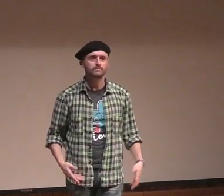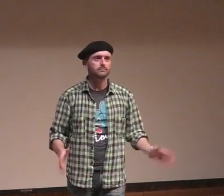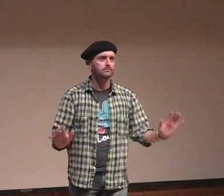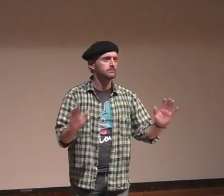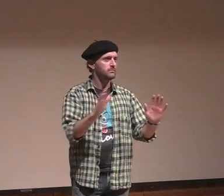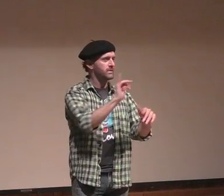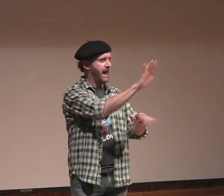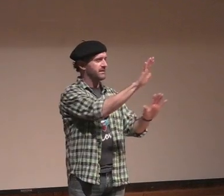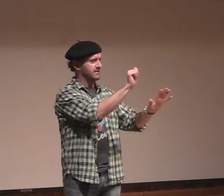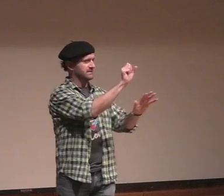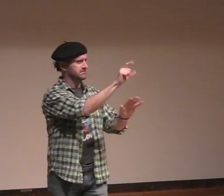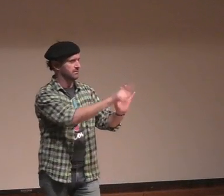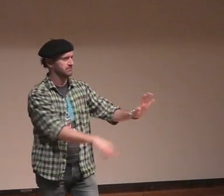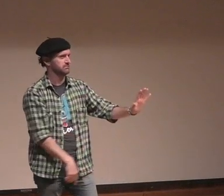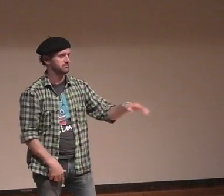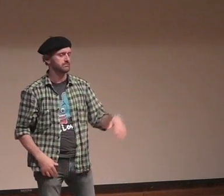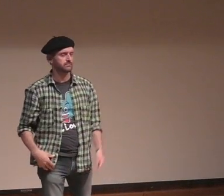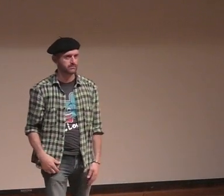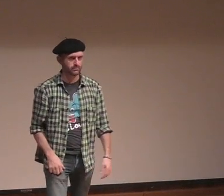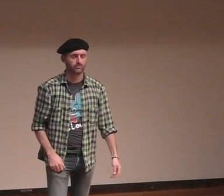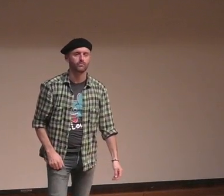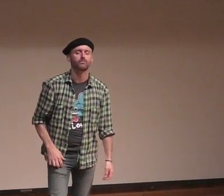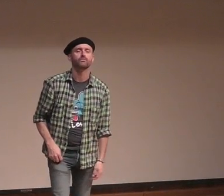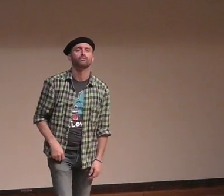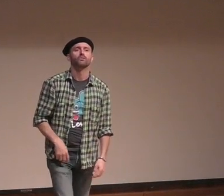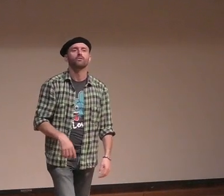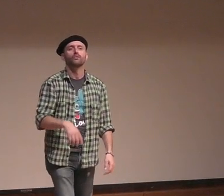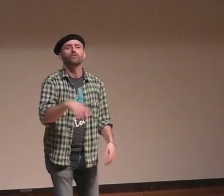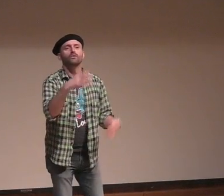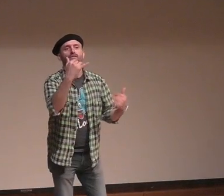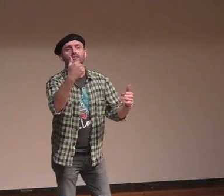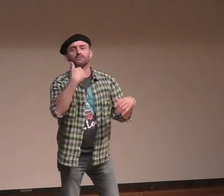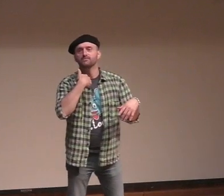like that. That's the difference in ASL and signing exact English.